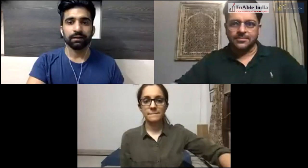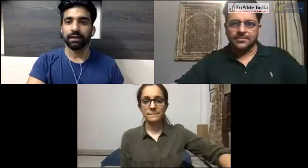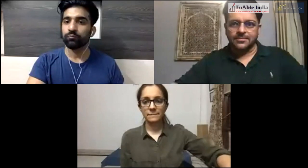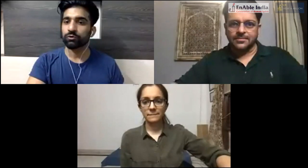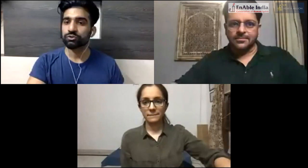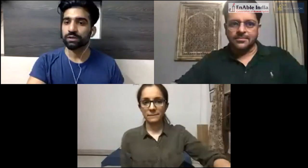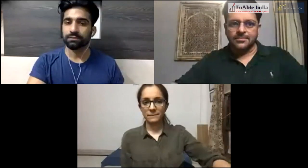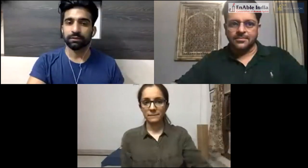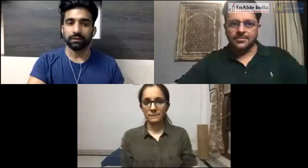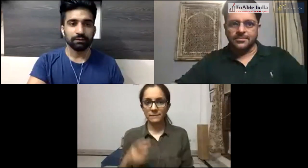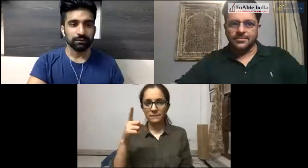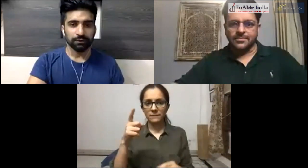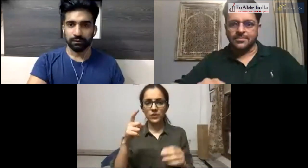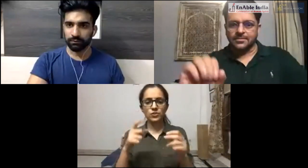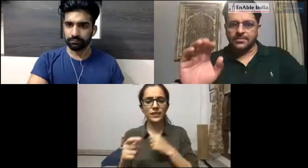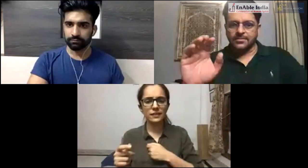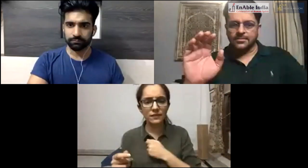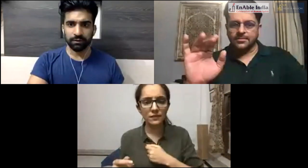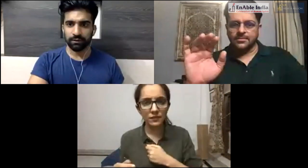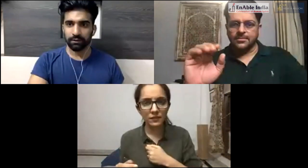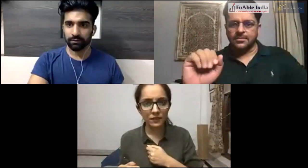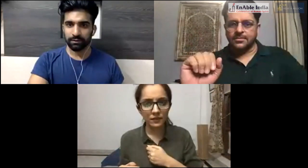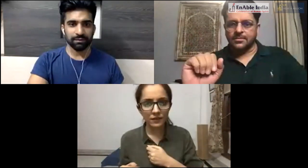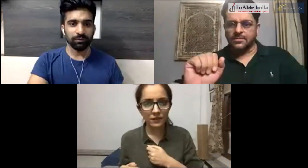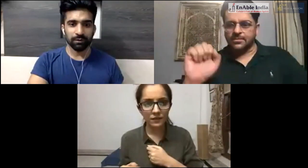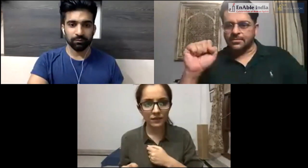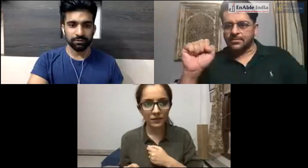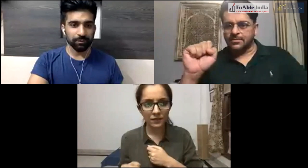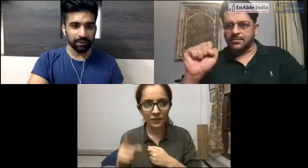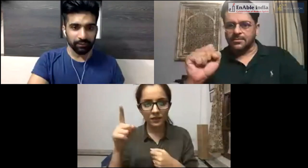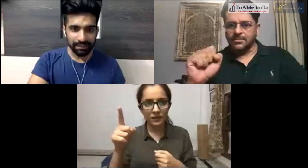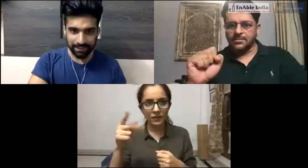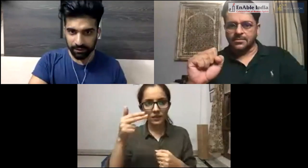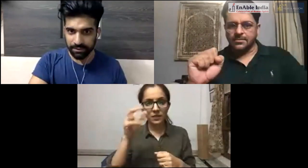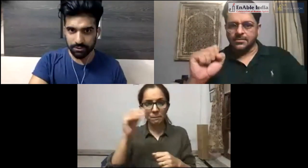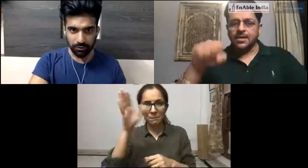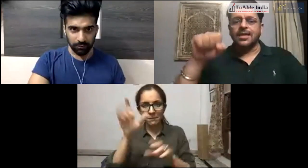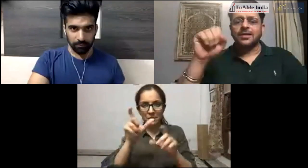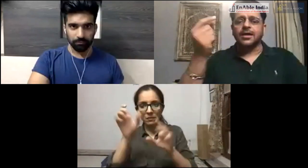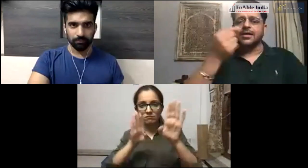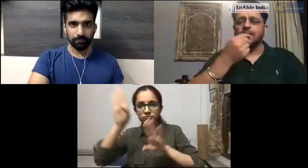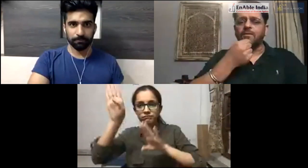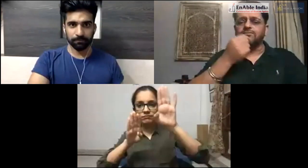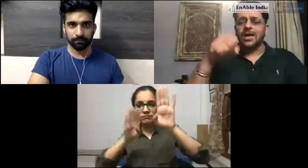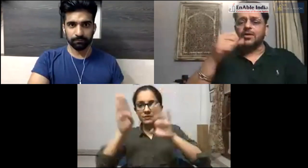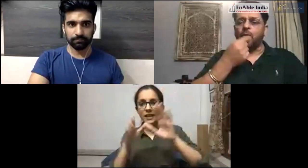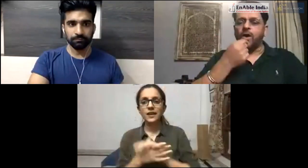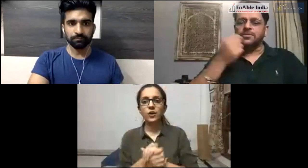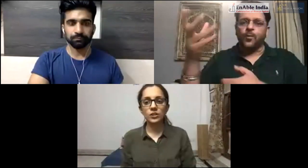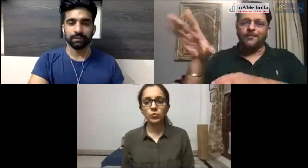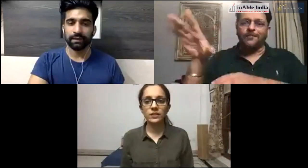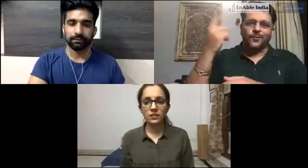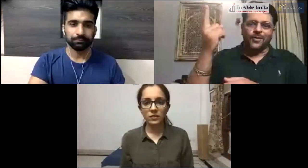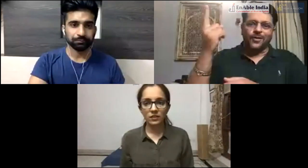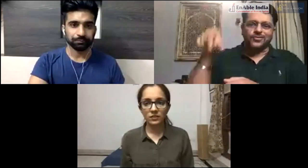I think Naeem wants to ask something. Sorry. I think some people are raising hands. Yeah.